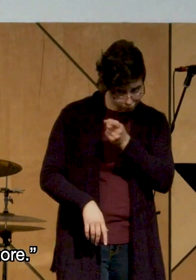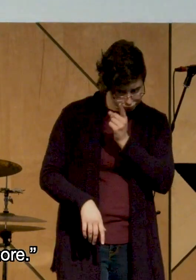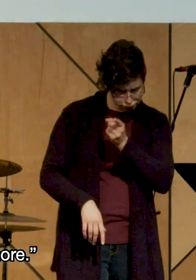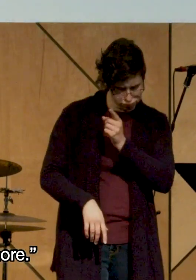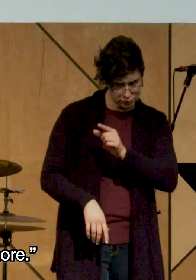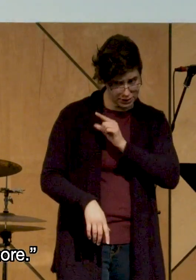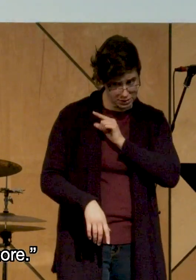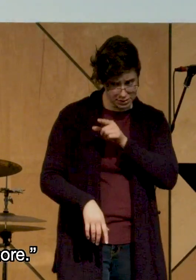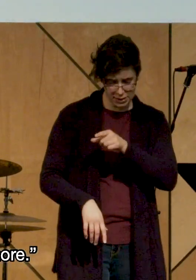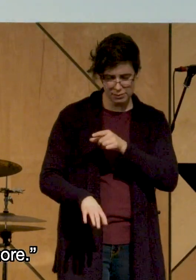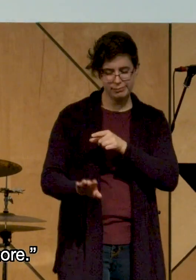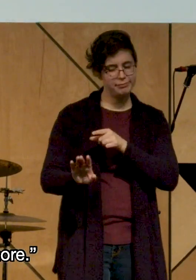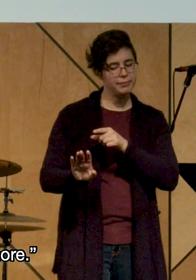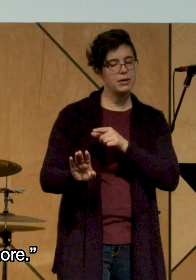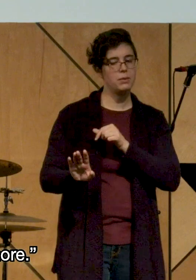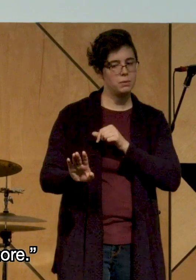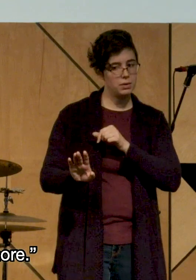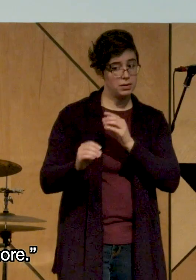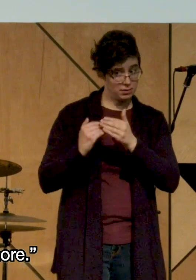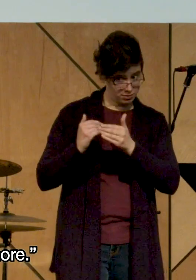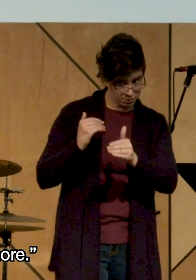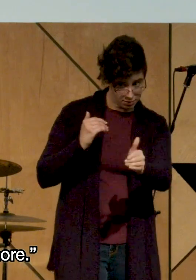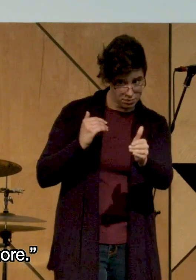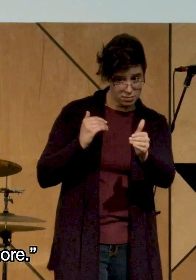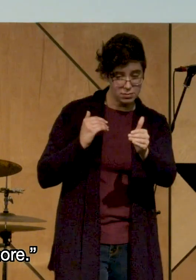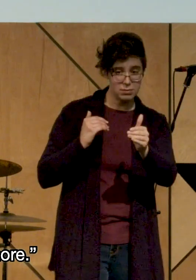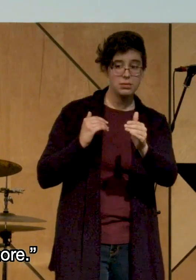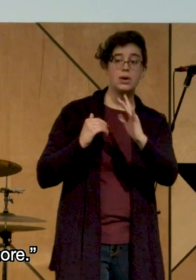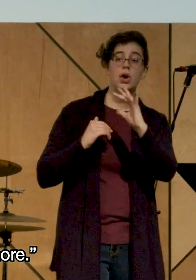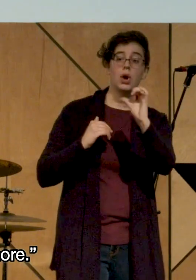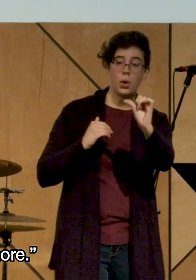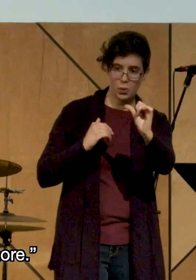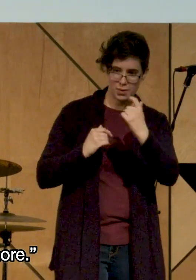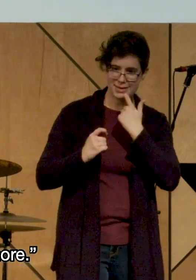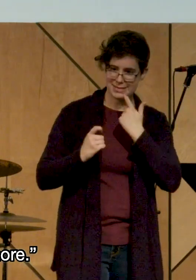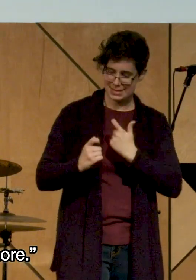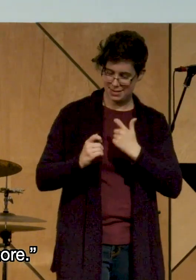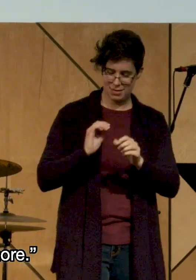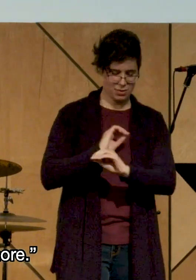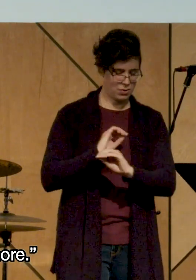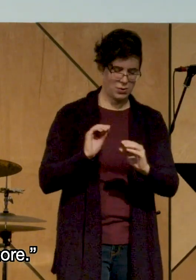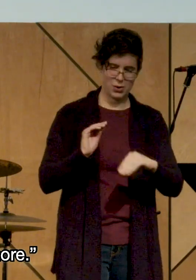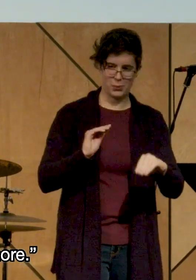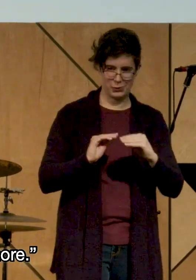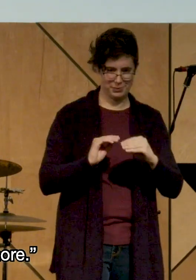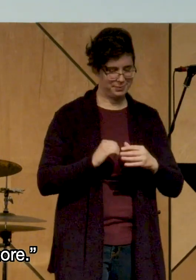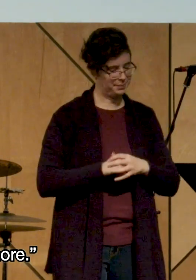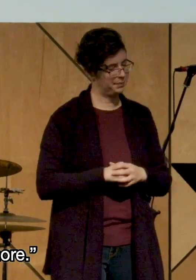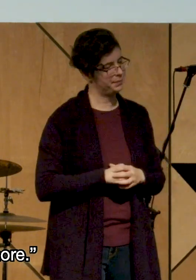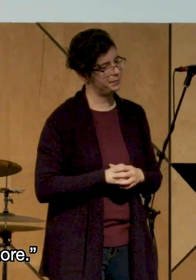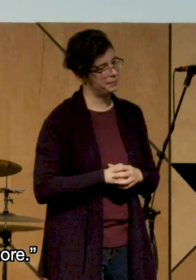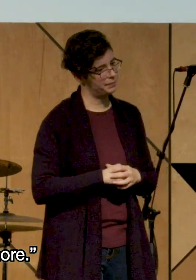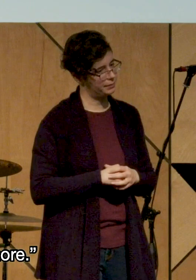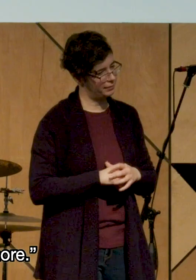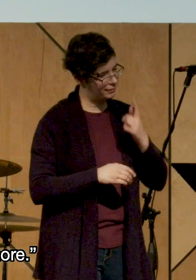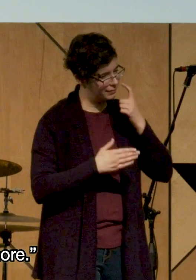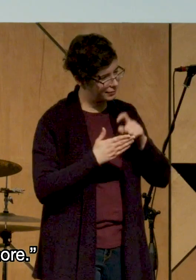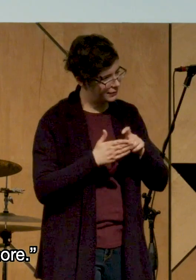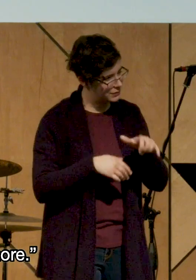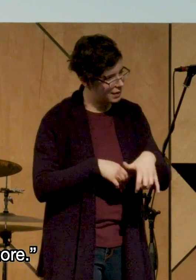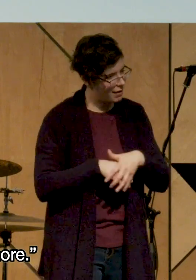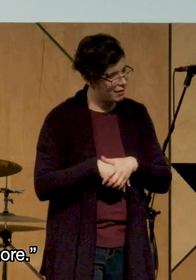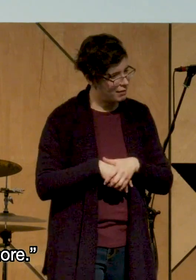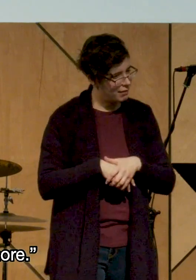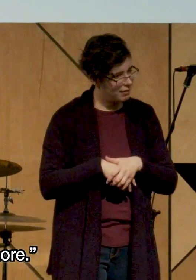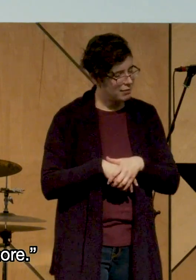you. And from now on, go and sin no more. See what Jesus did? He